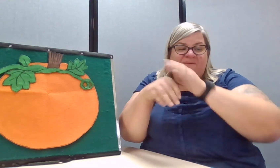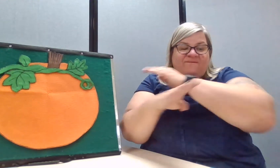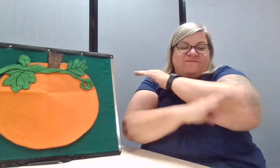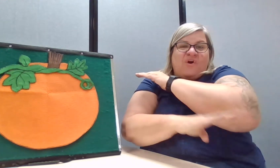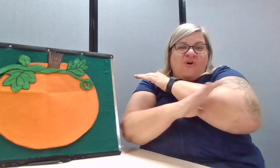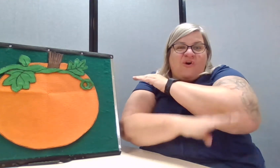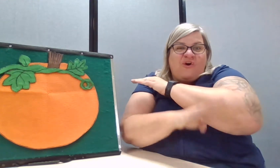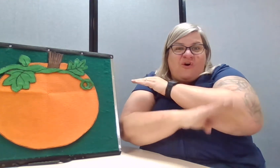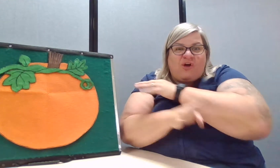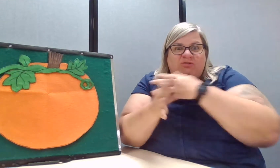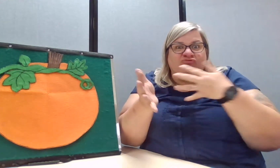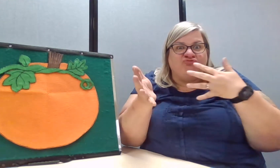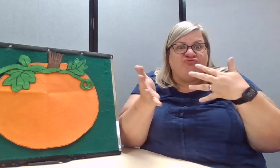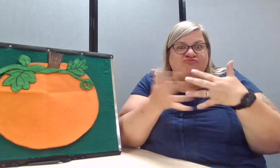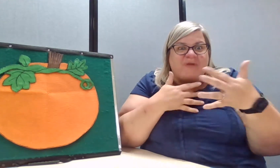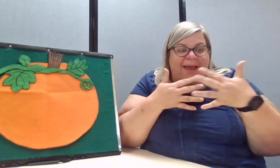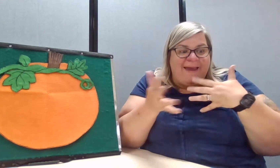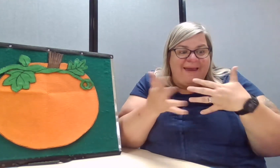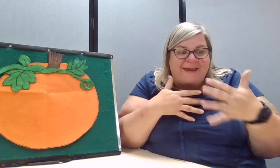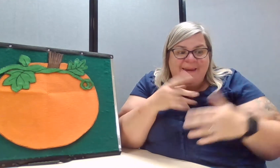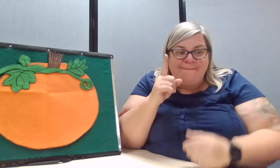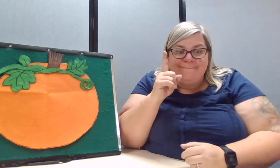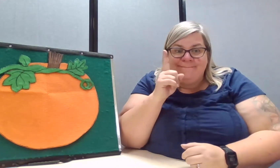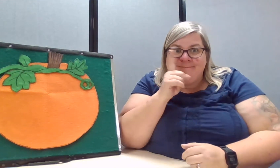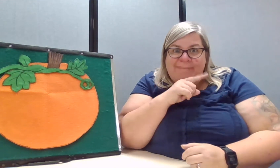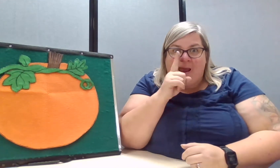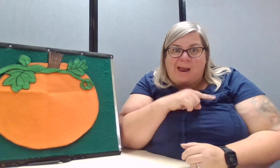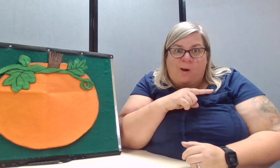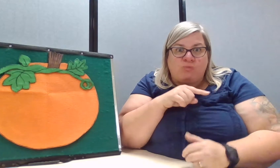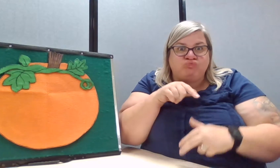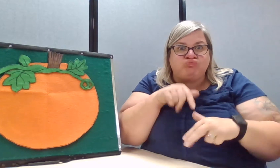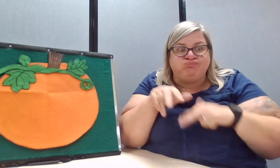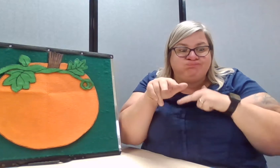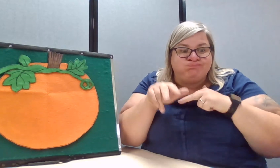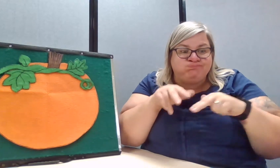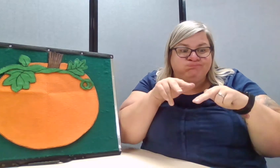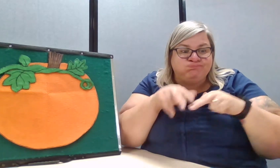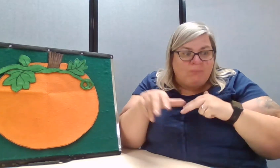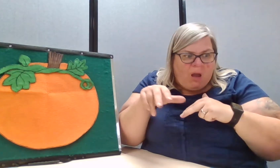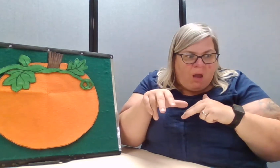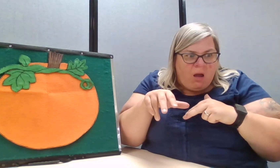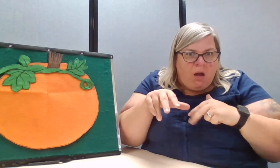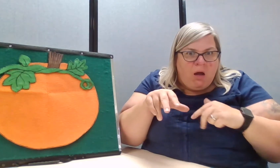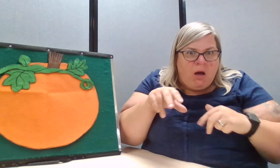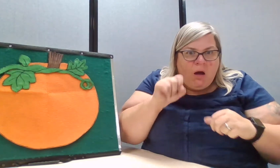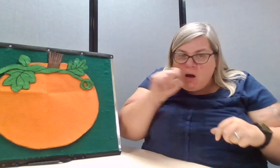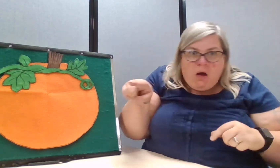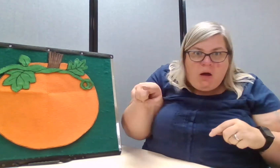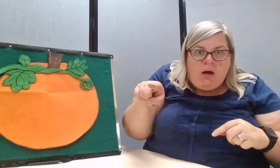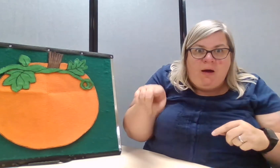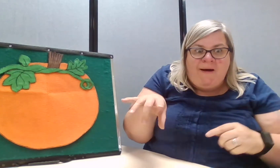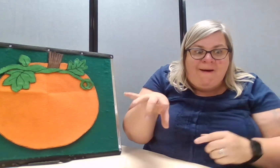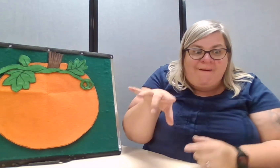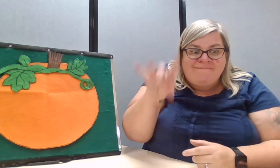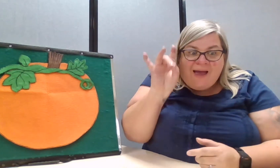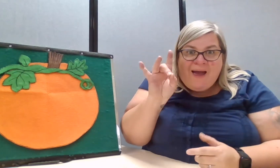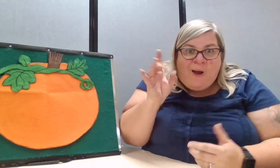day in the fall, Little Gray Mouse was taking a walk